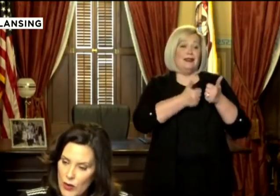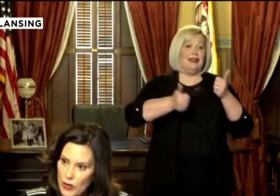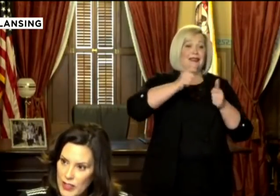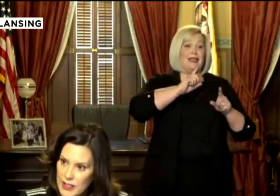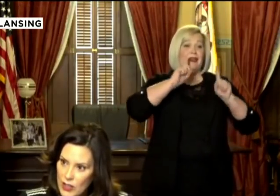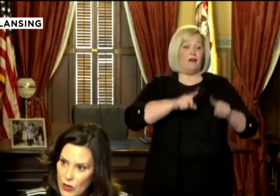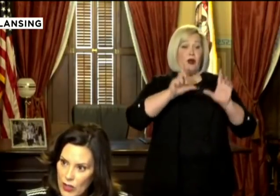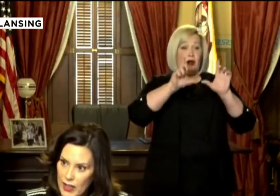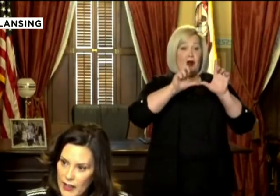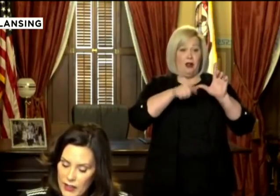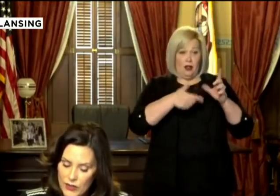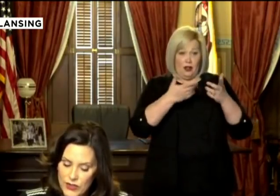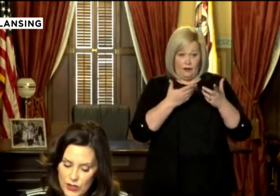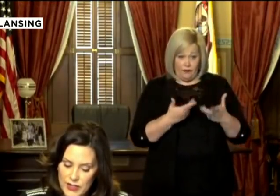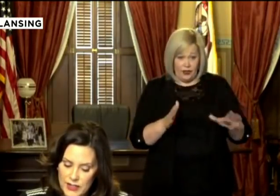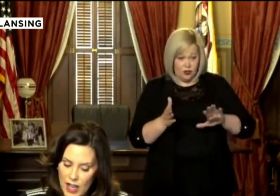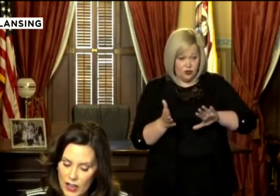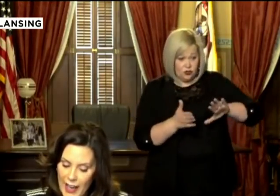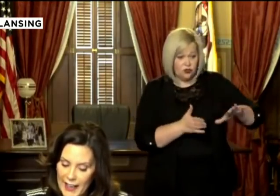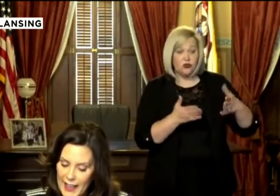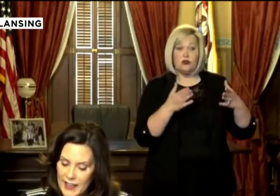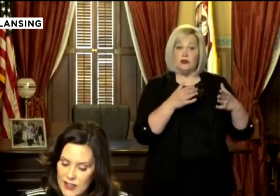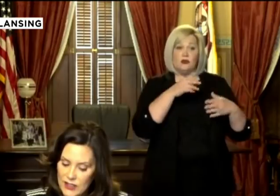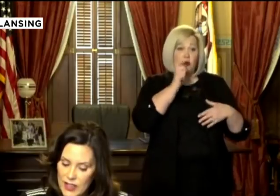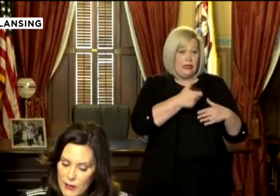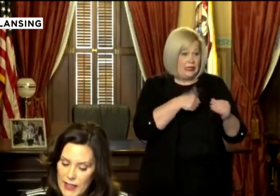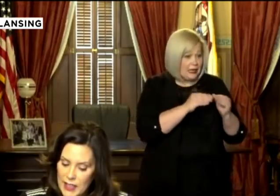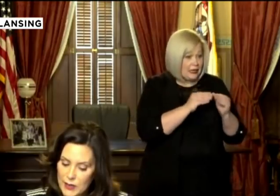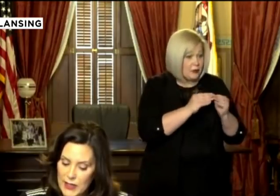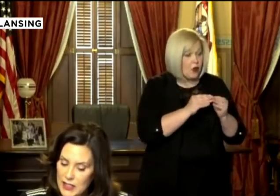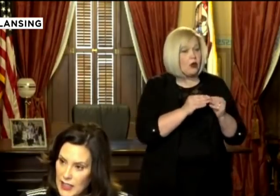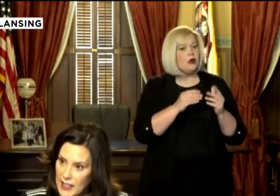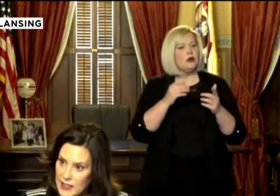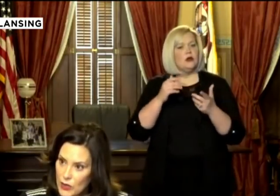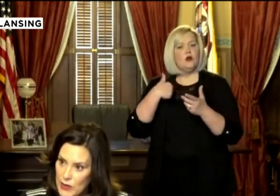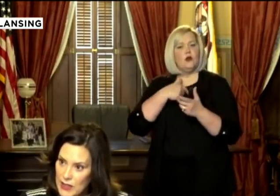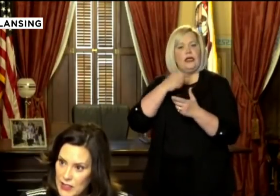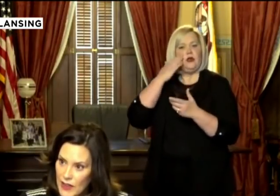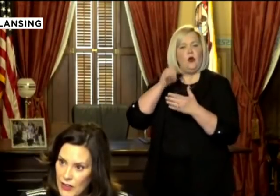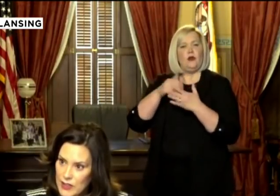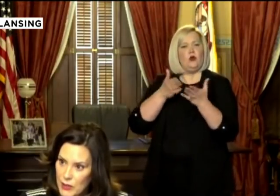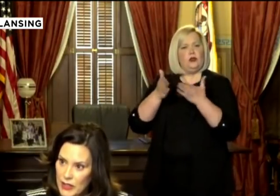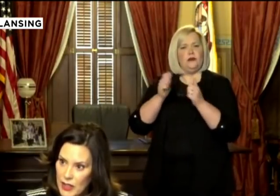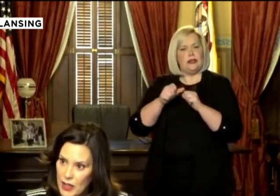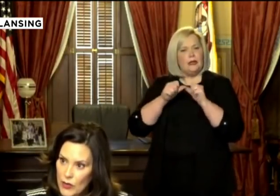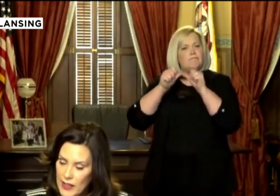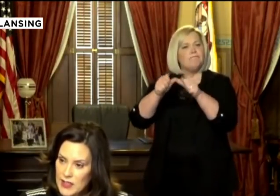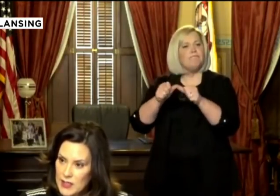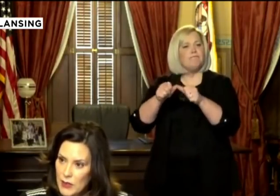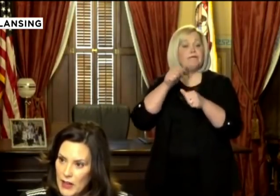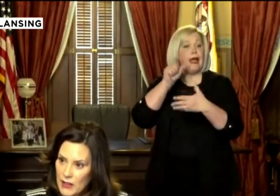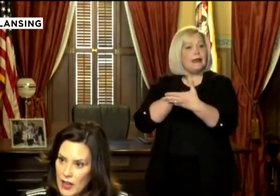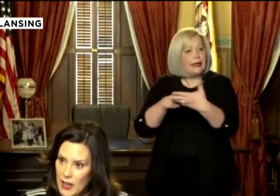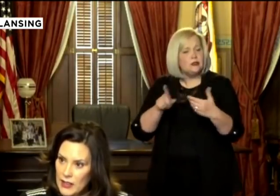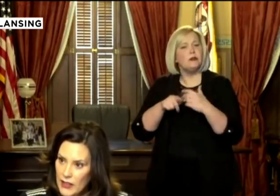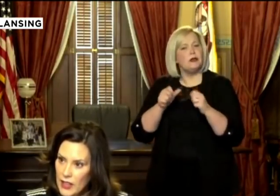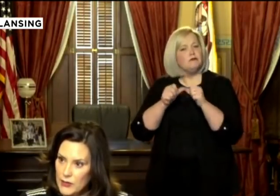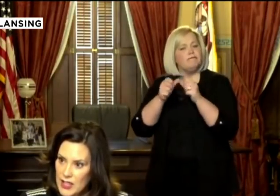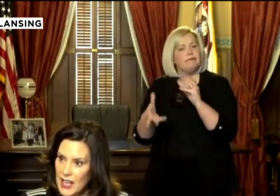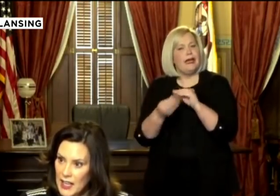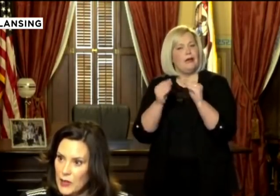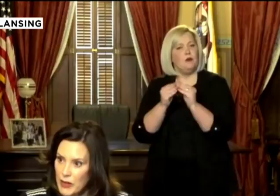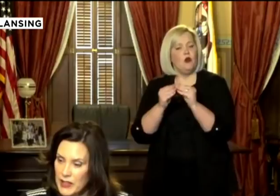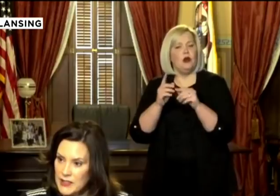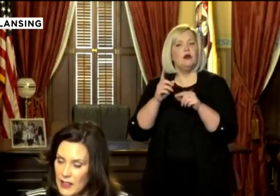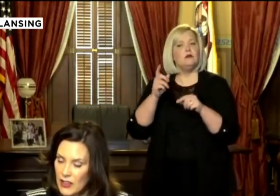think we will continue to work on. Those services are not canceled. They may need to be delayed until we beat this virus, but we anticipate